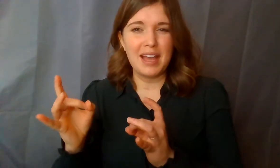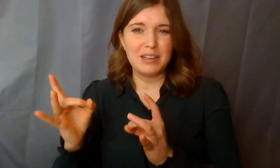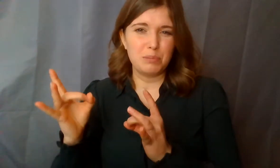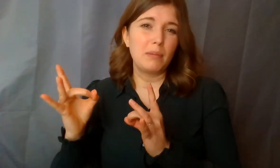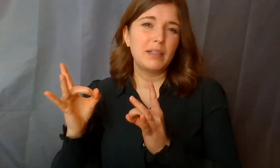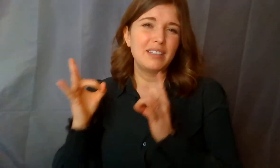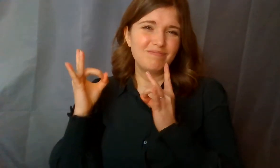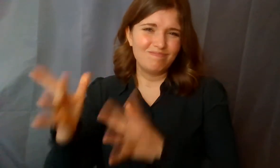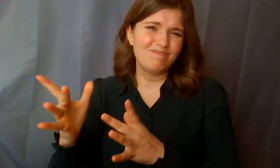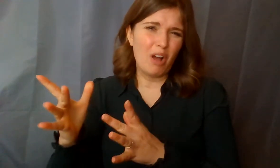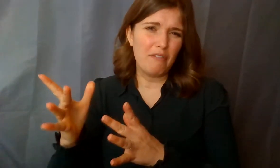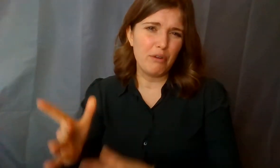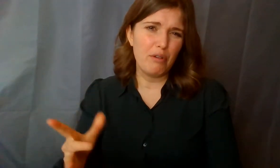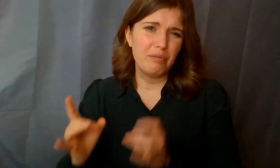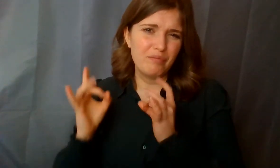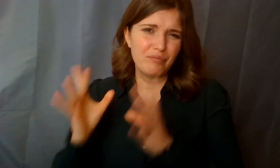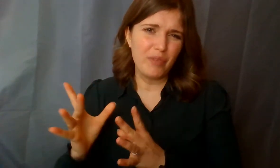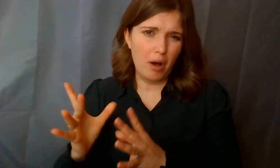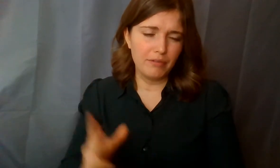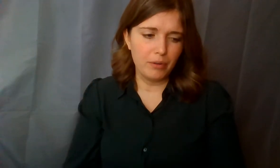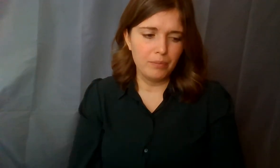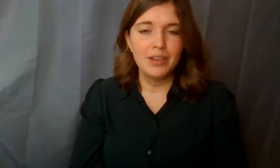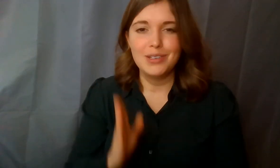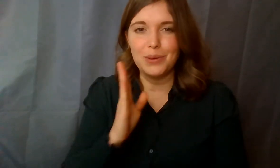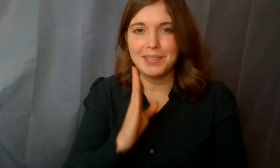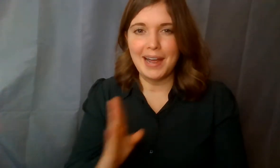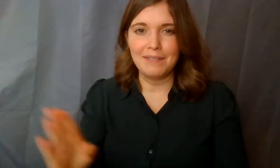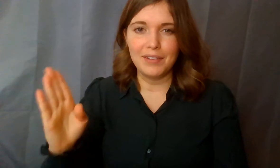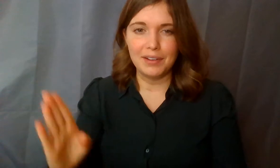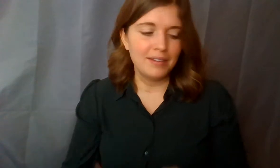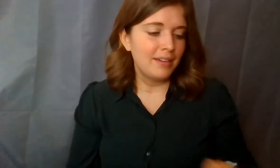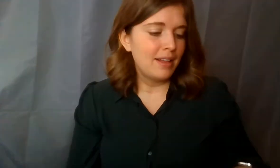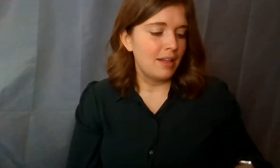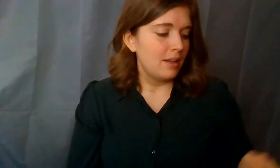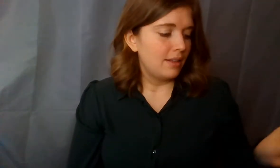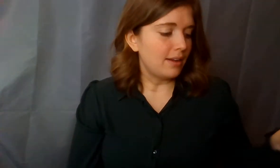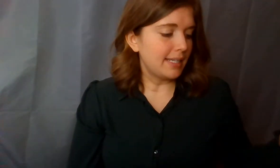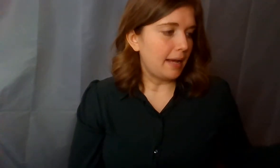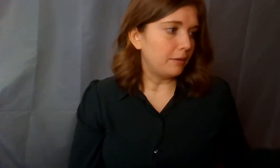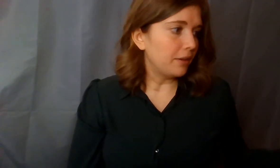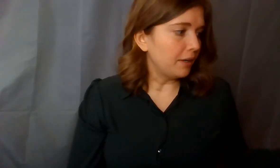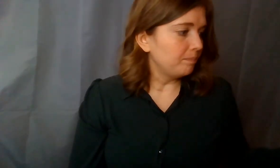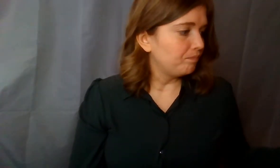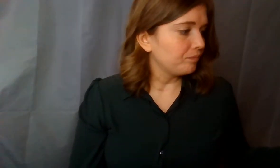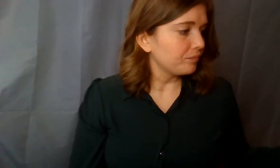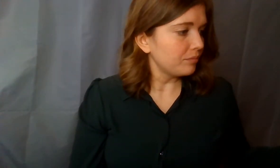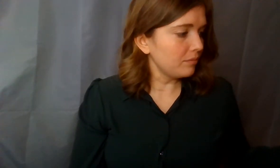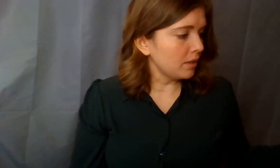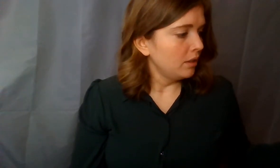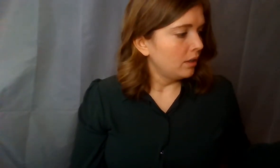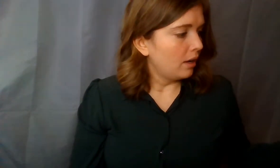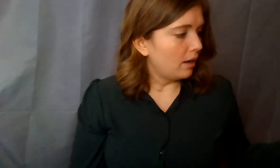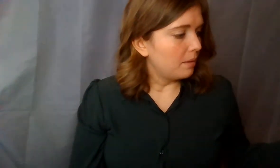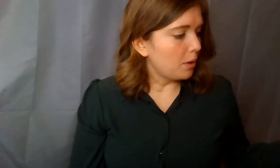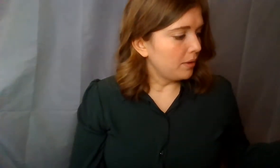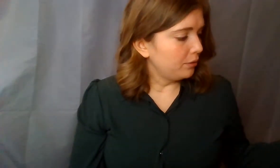that is probably awful. Awful. So it's kind of a scale there. Going